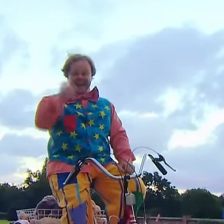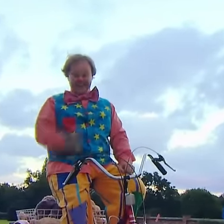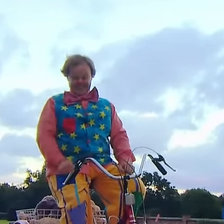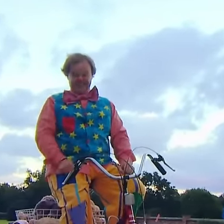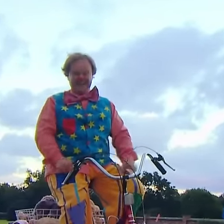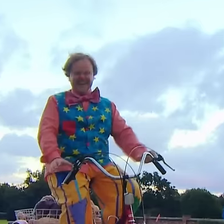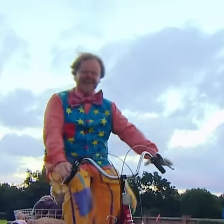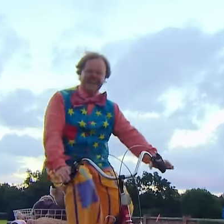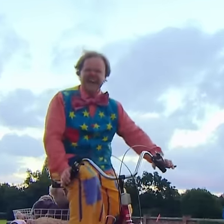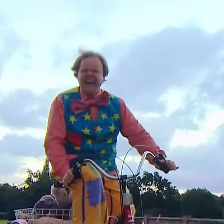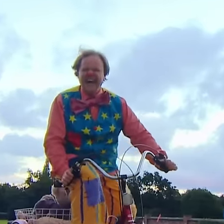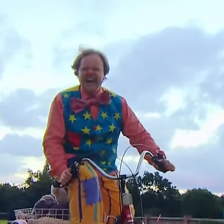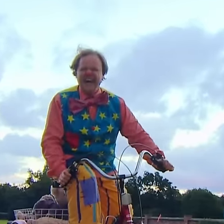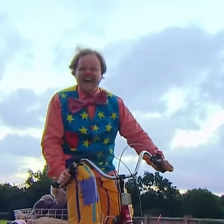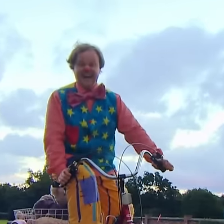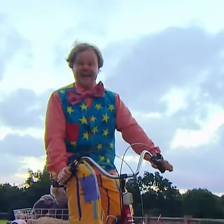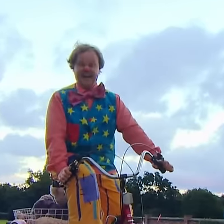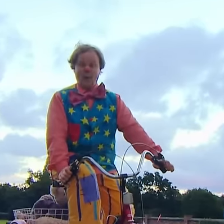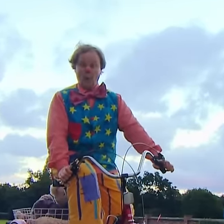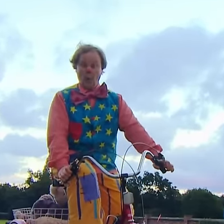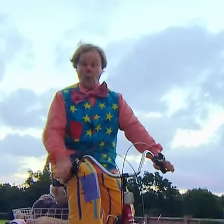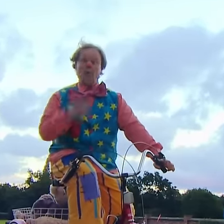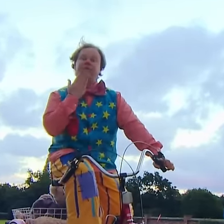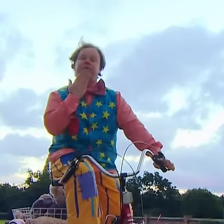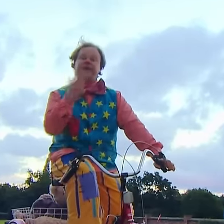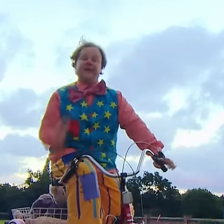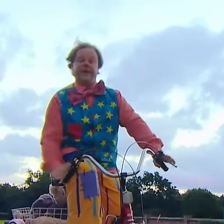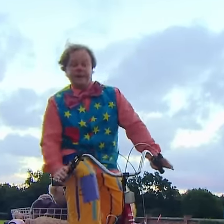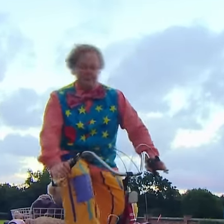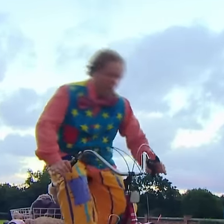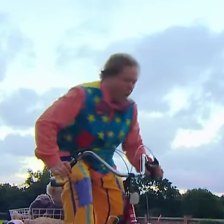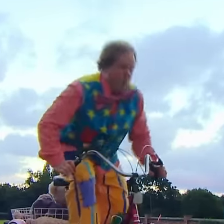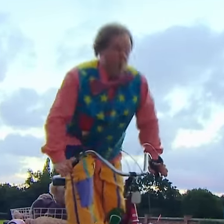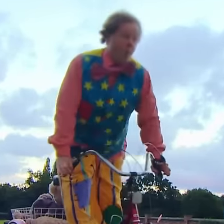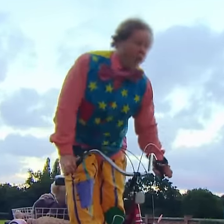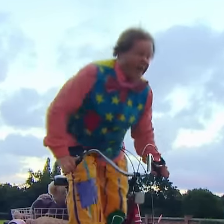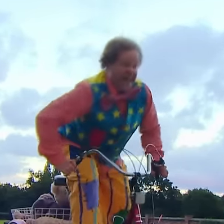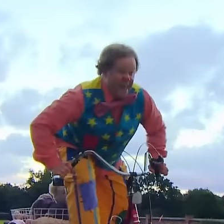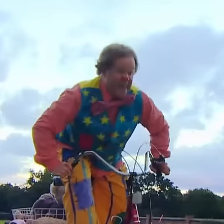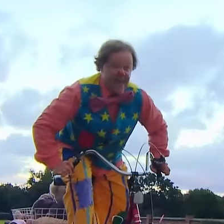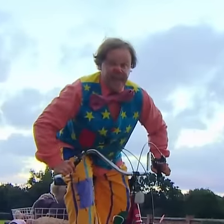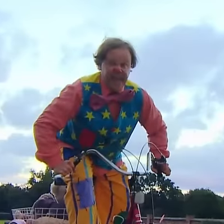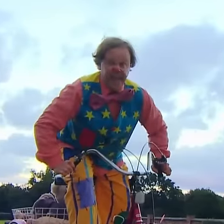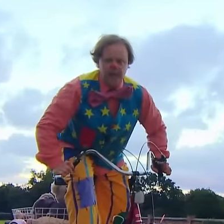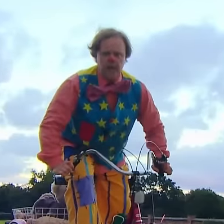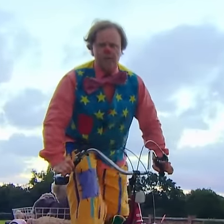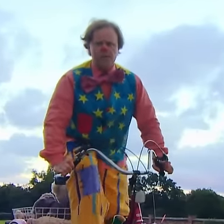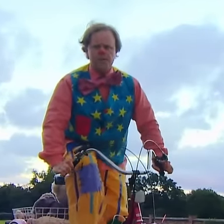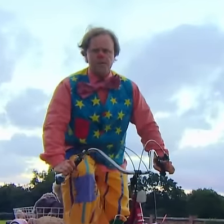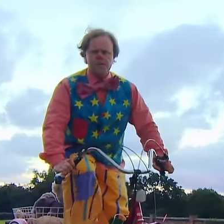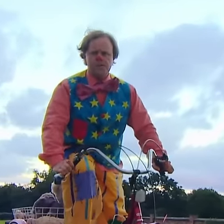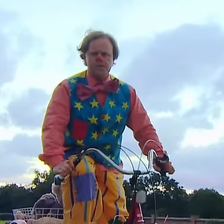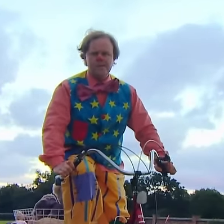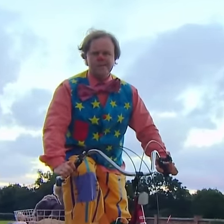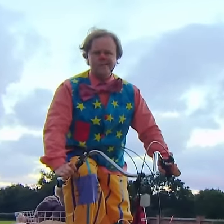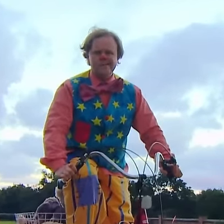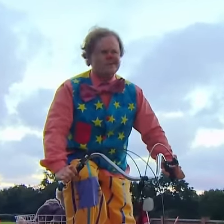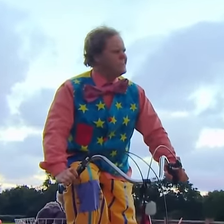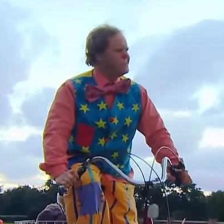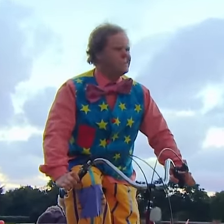Yes! Good exercising, Mr. Tumble. Ooh, thank you! Before you go, Mr. Tumble, could you show us the